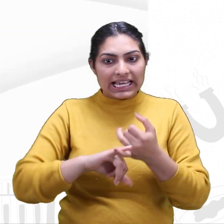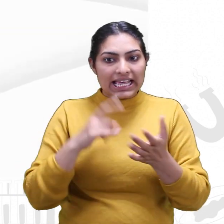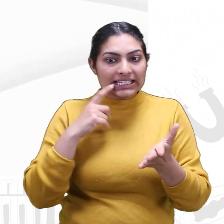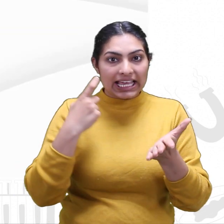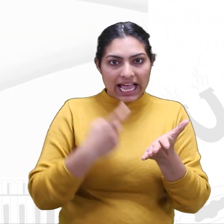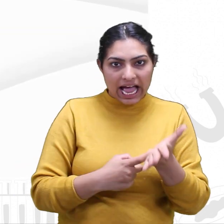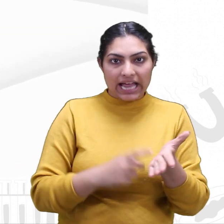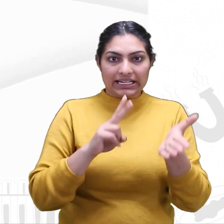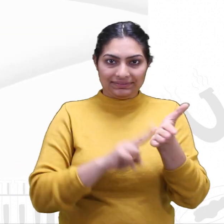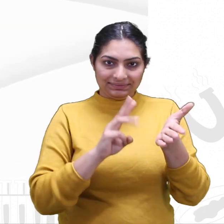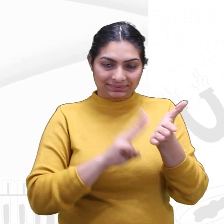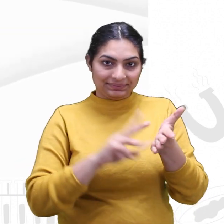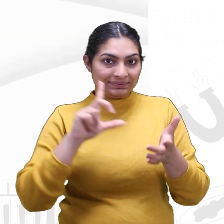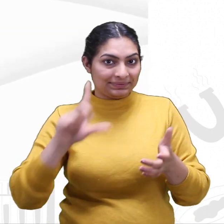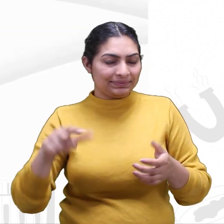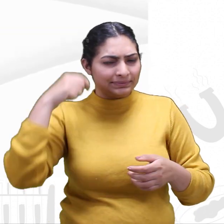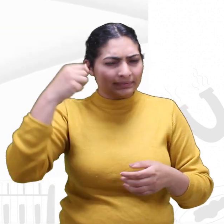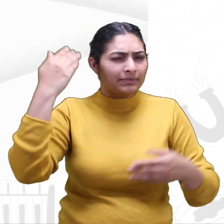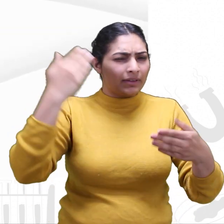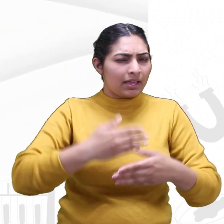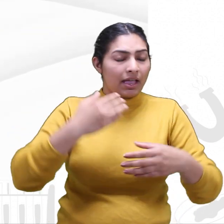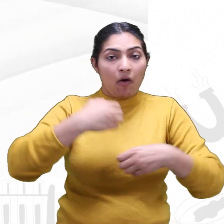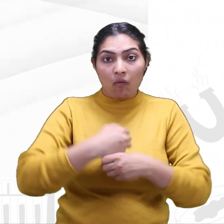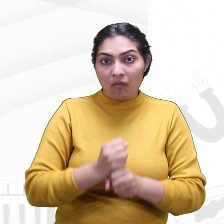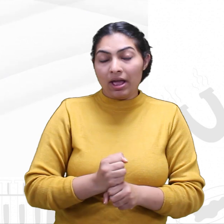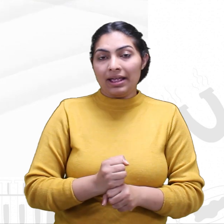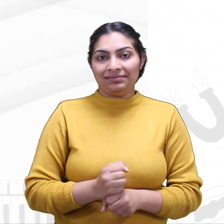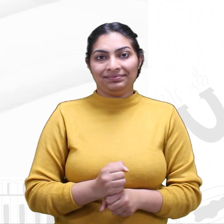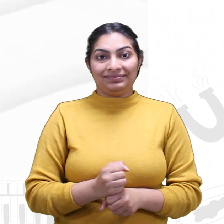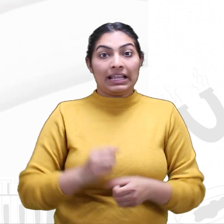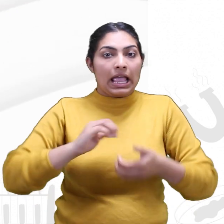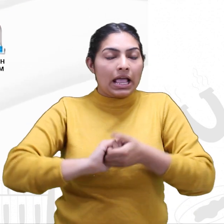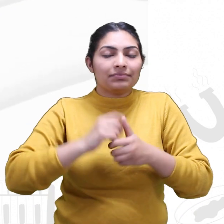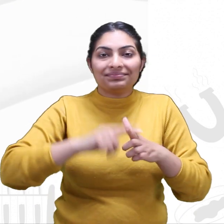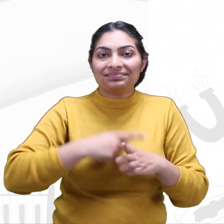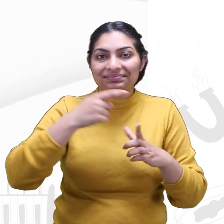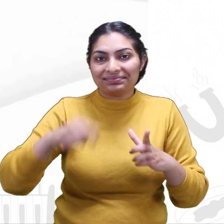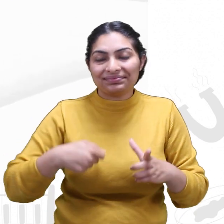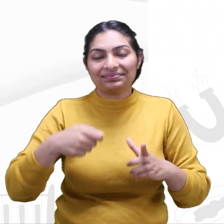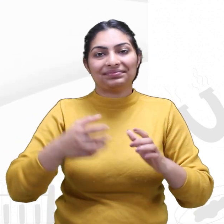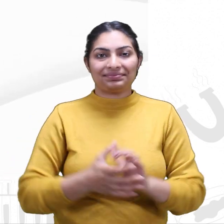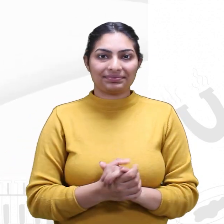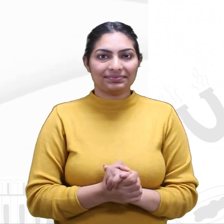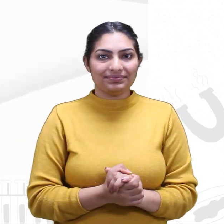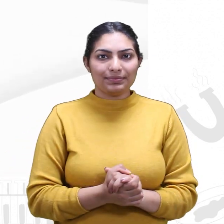This video is developed by CSIR, National Metallurgical Laboratory in association with